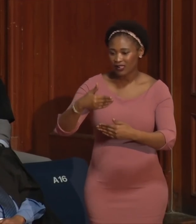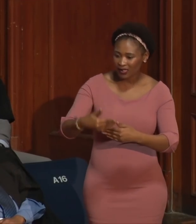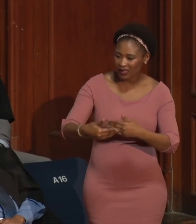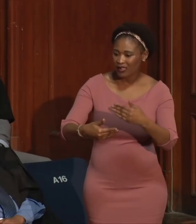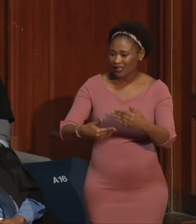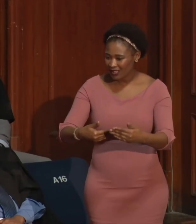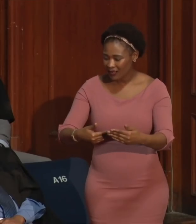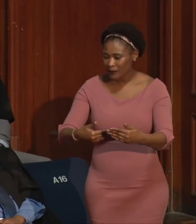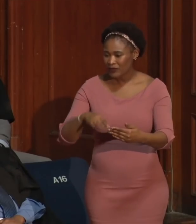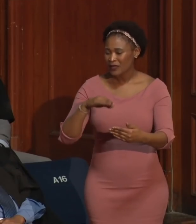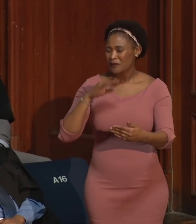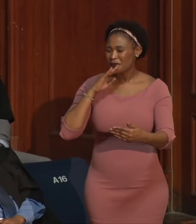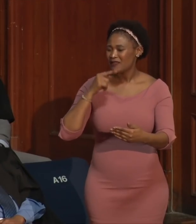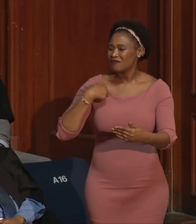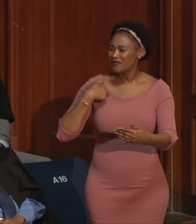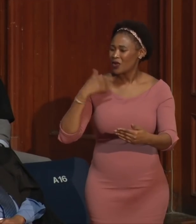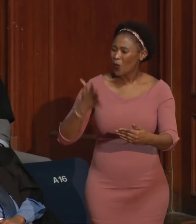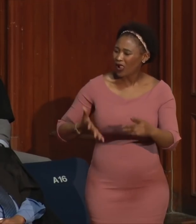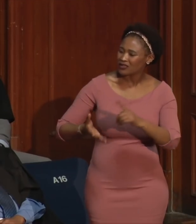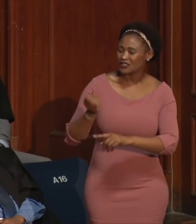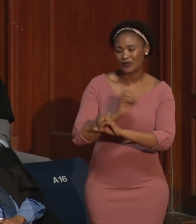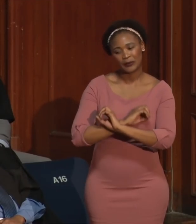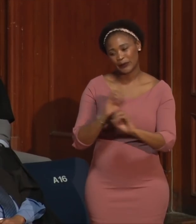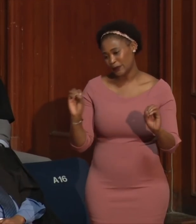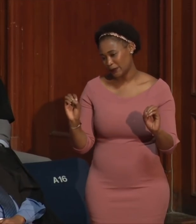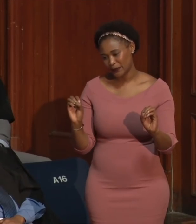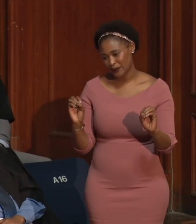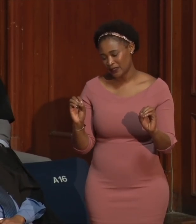more intentionally, I wasn't going to get anywhere.